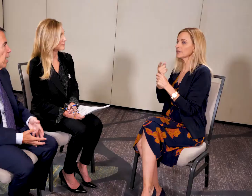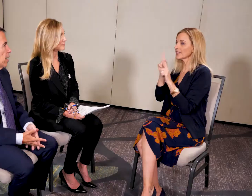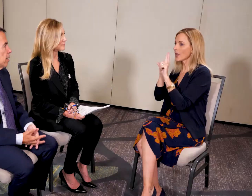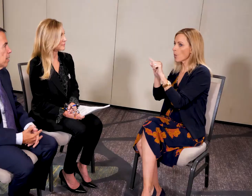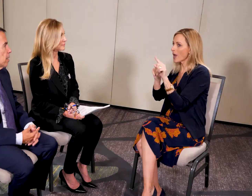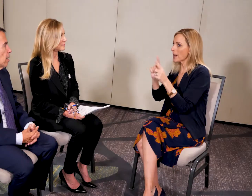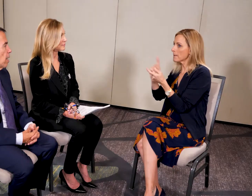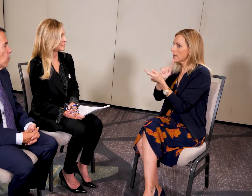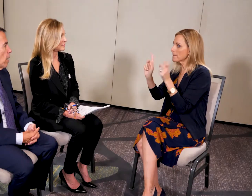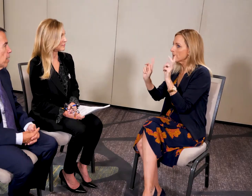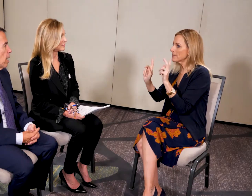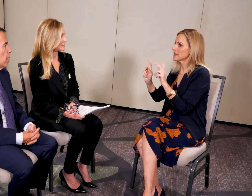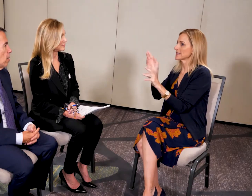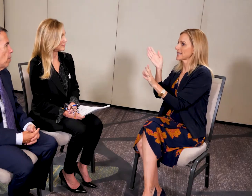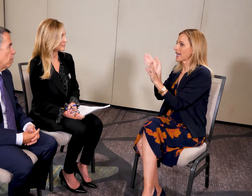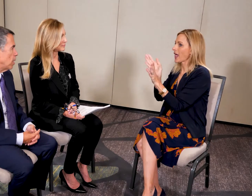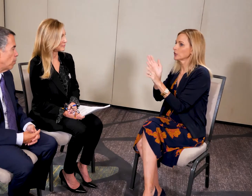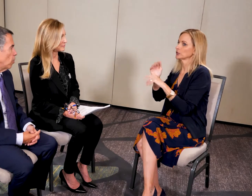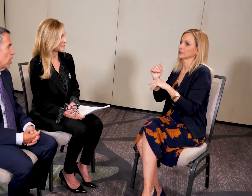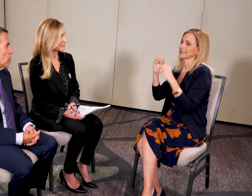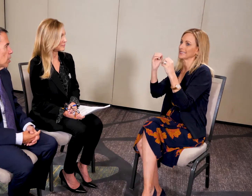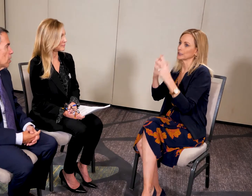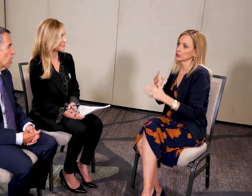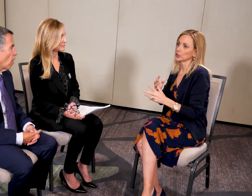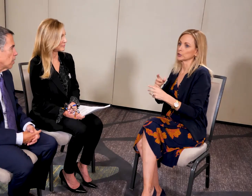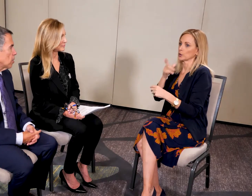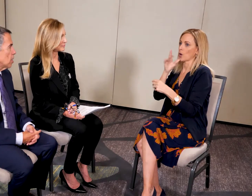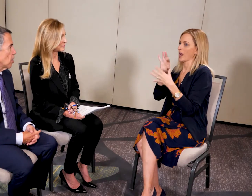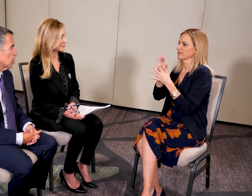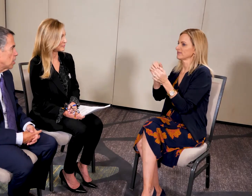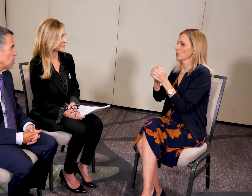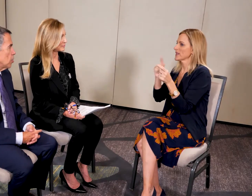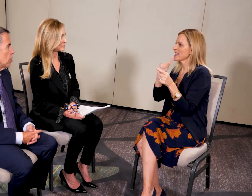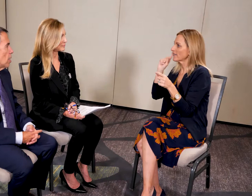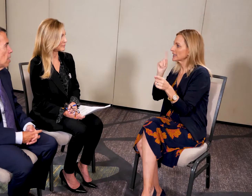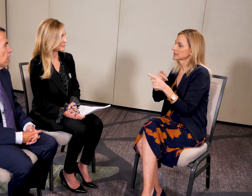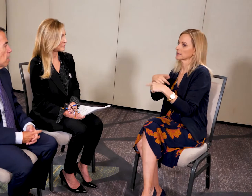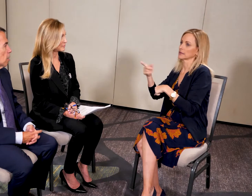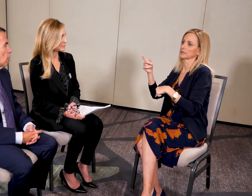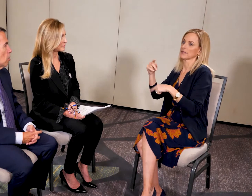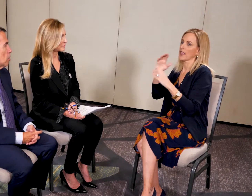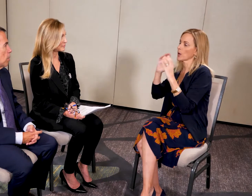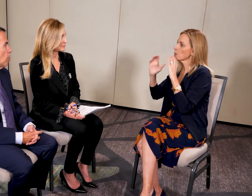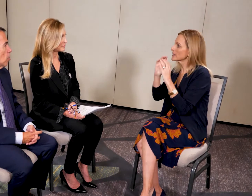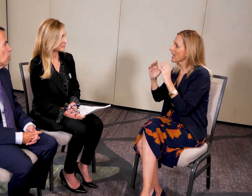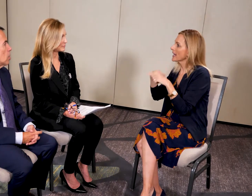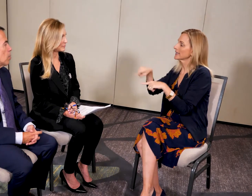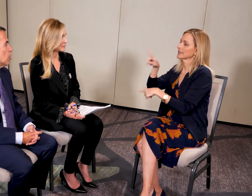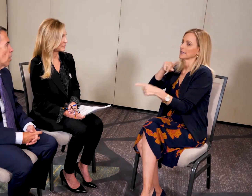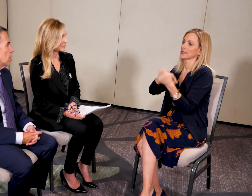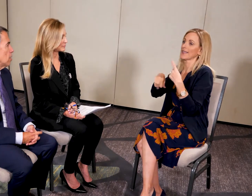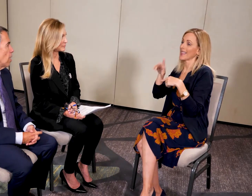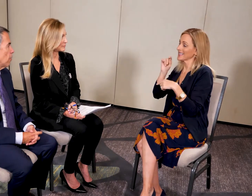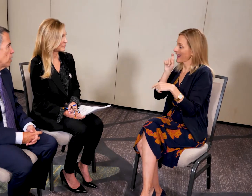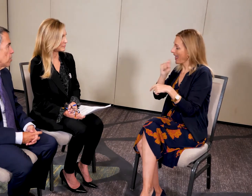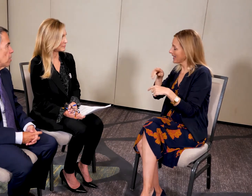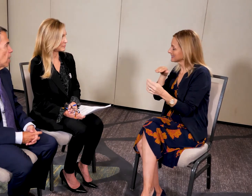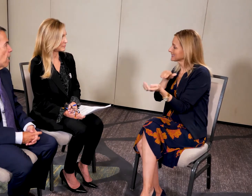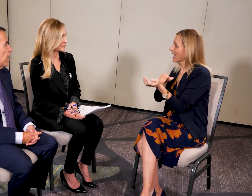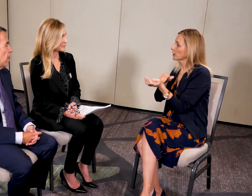And they went and met people. They talked to psychologists, they talked to teachers, they talked to those people specialized in deafness, and they